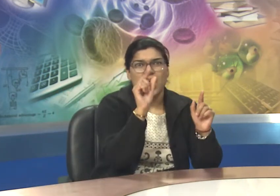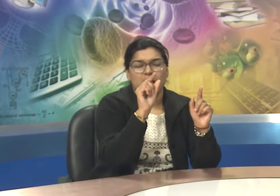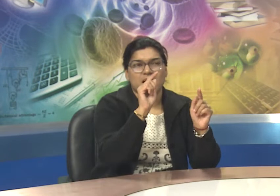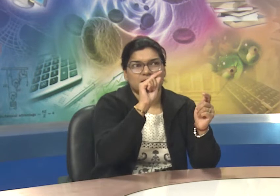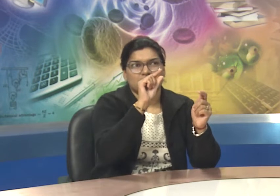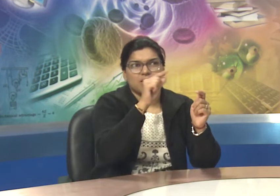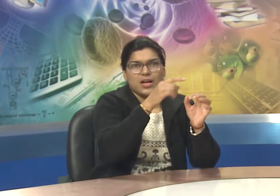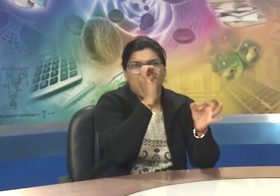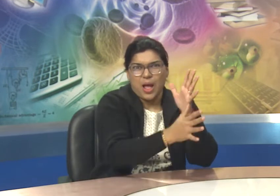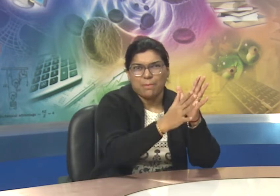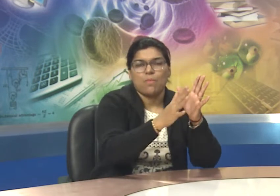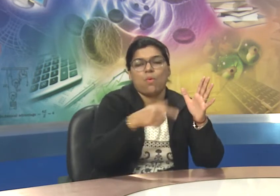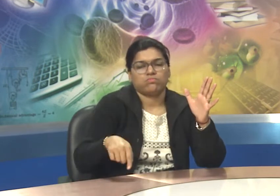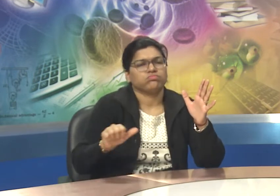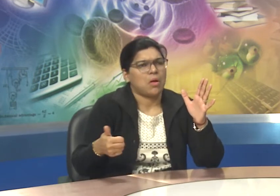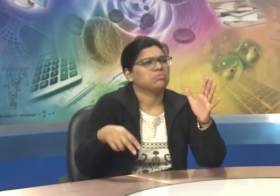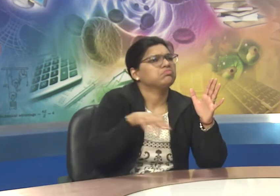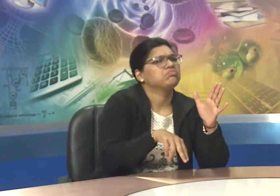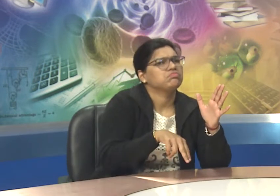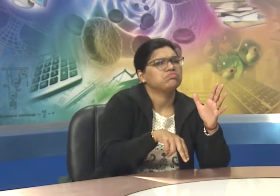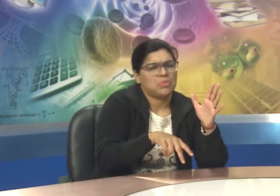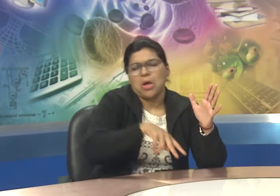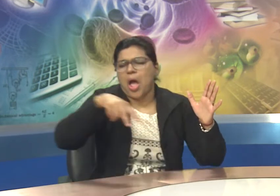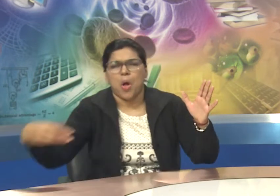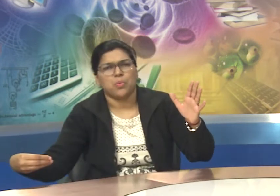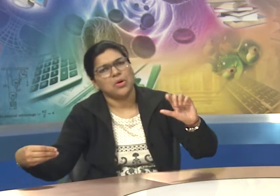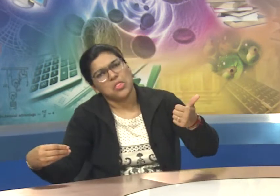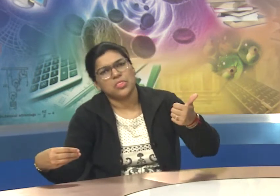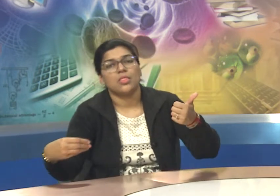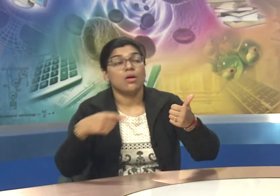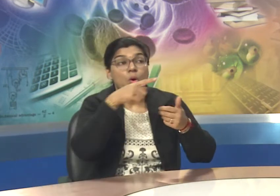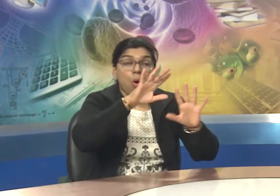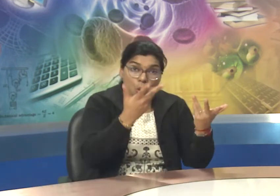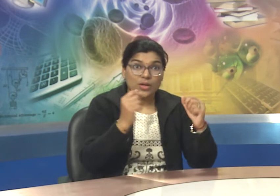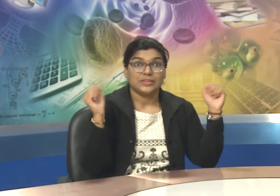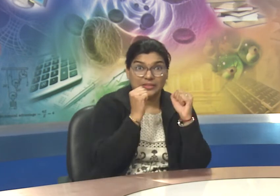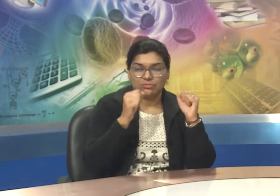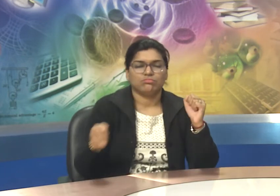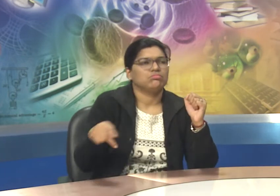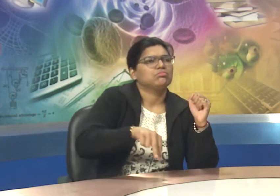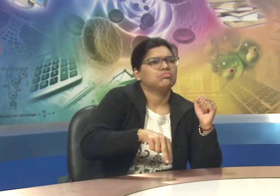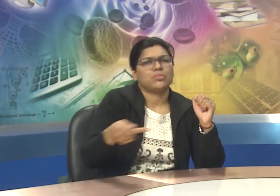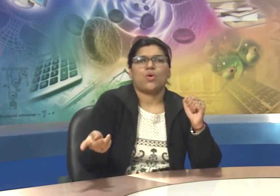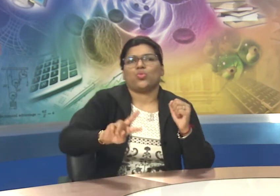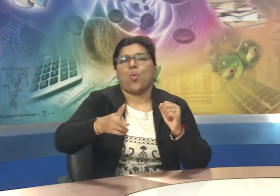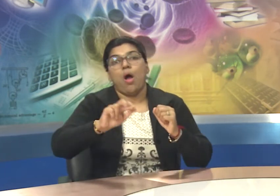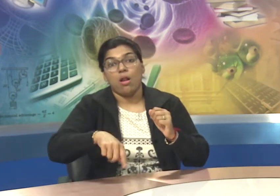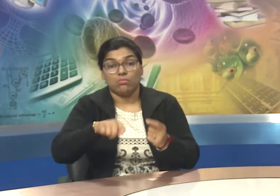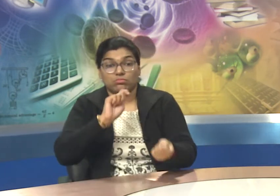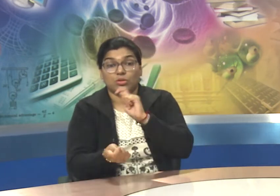whose temperature changes according to the surrounding atmosphere.